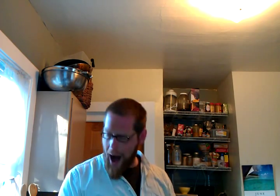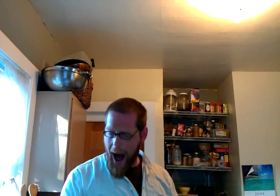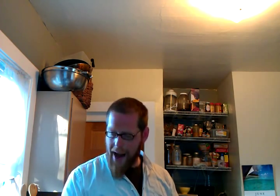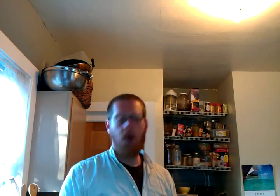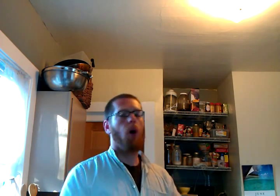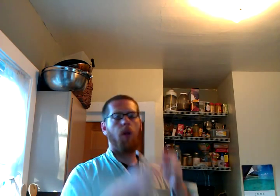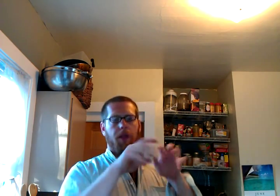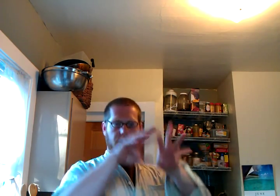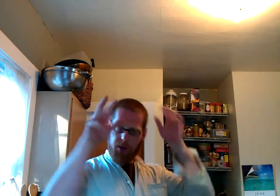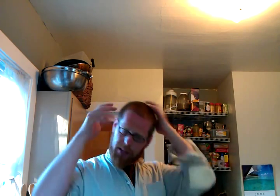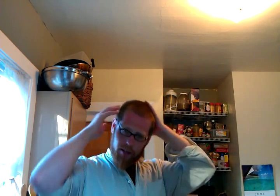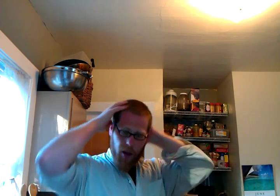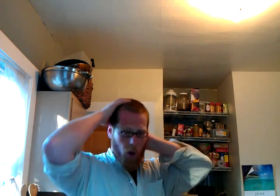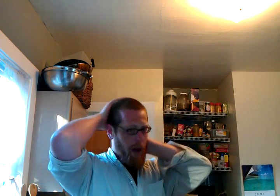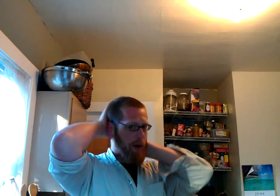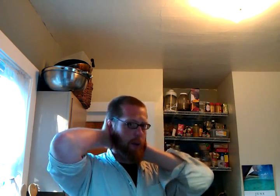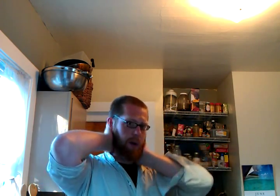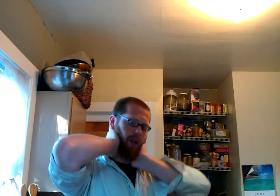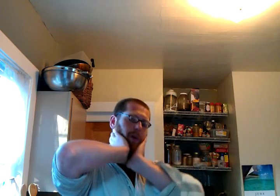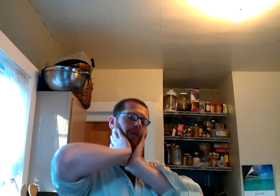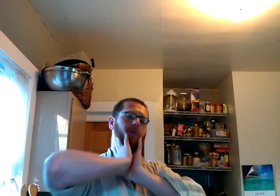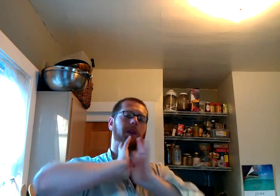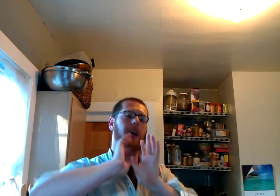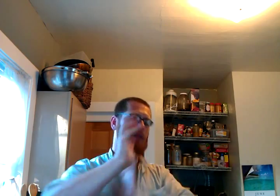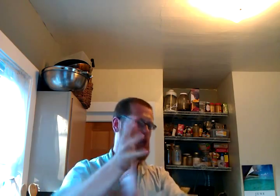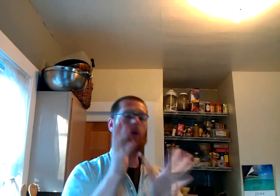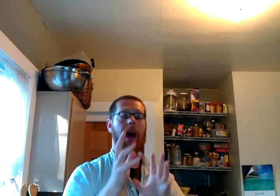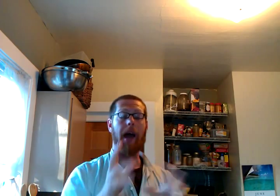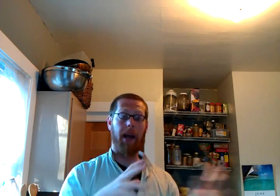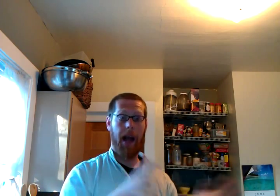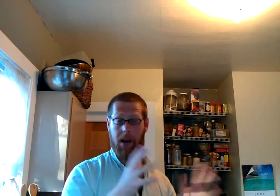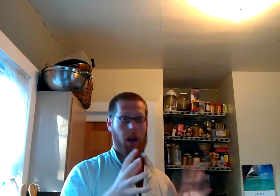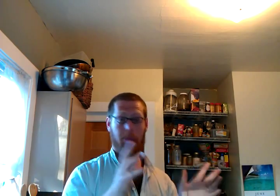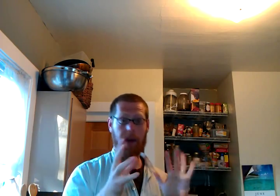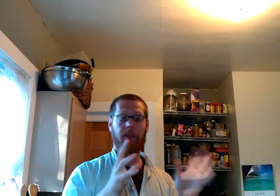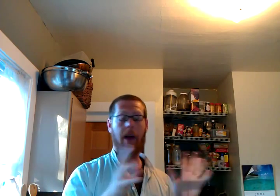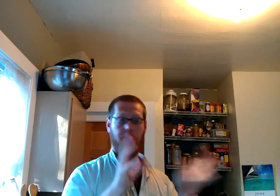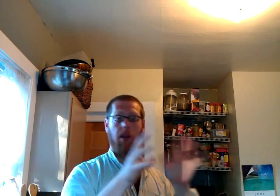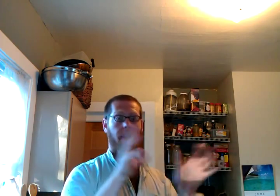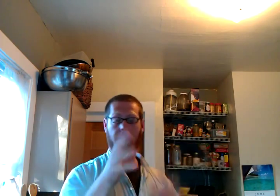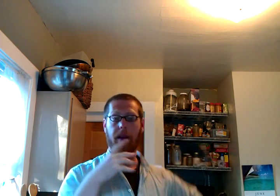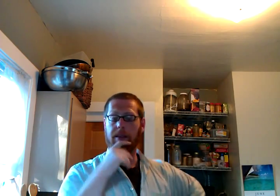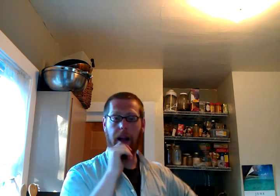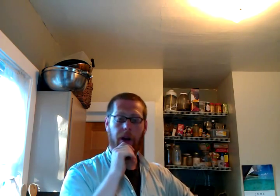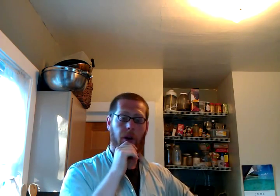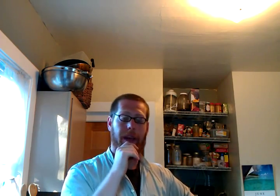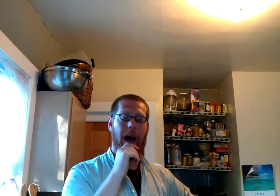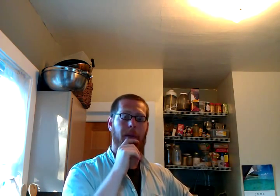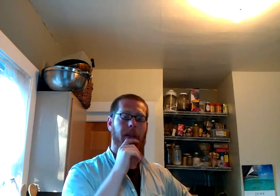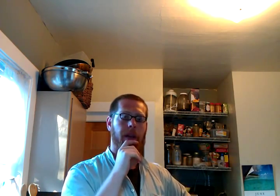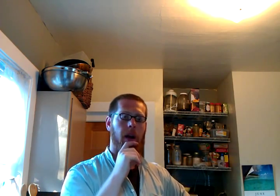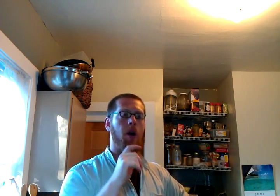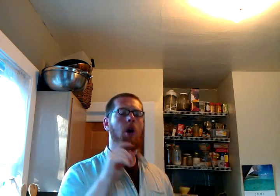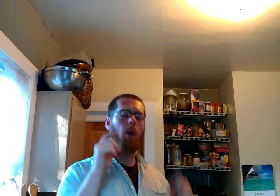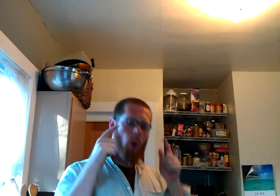I know that the geodesic dome area was supposed to be kind of Q&A, and it ended up being that for a lot of the things that I heard that happened in there. But one